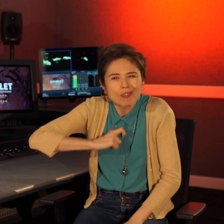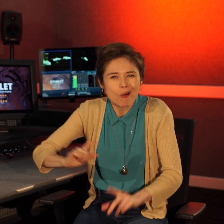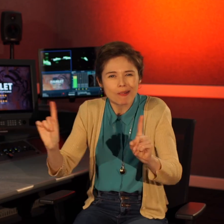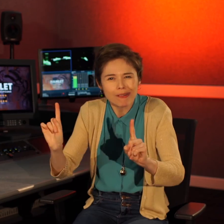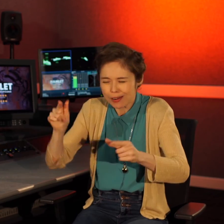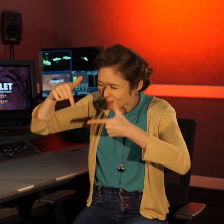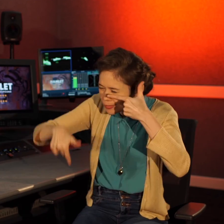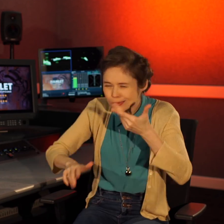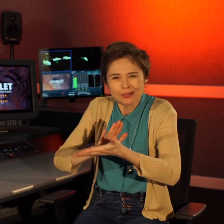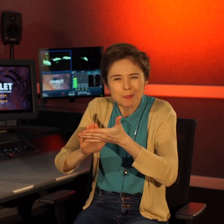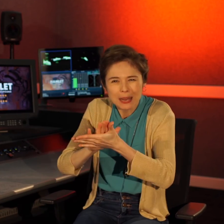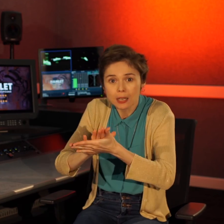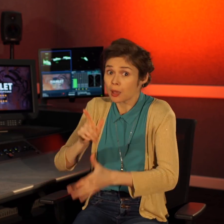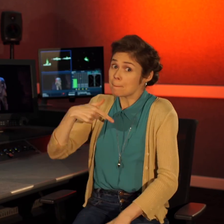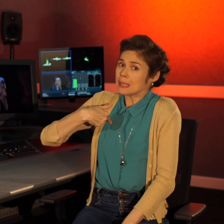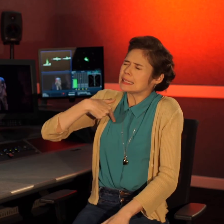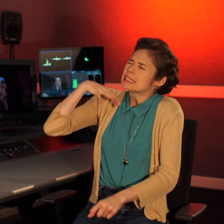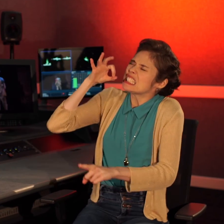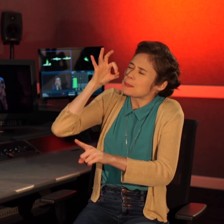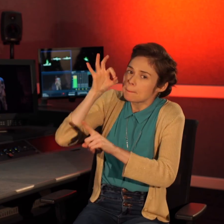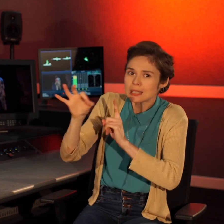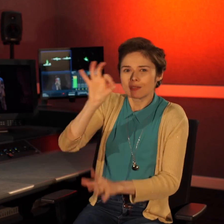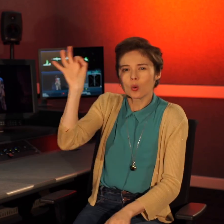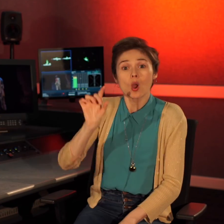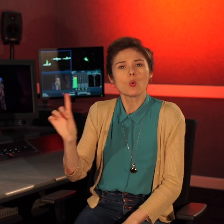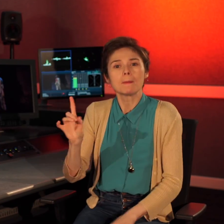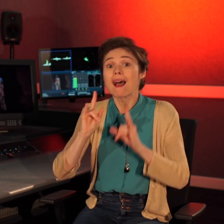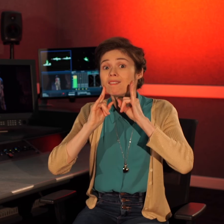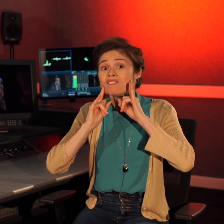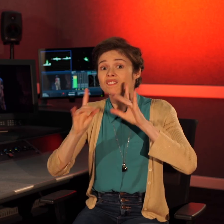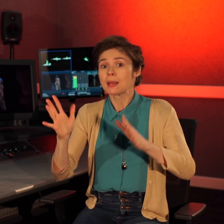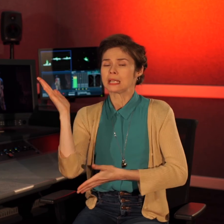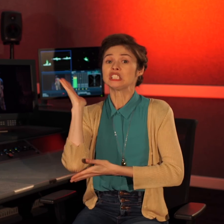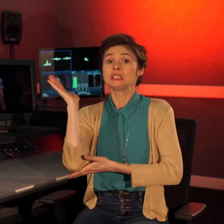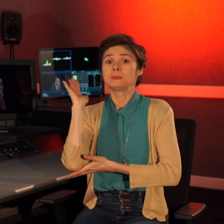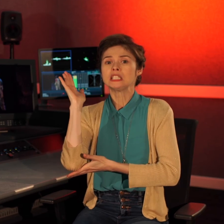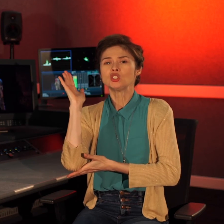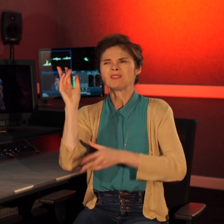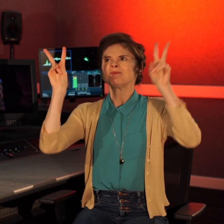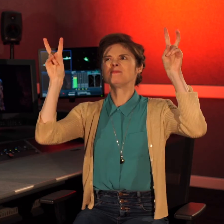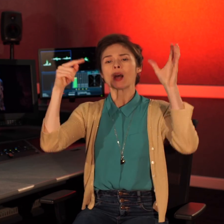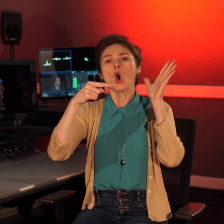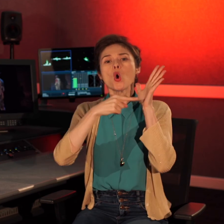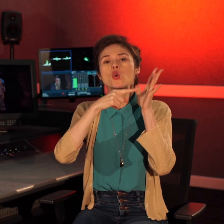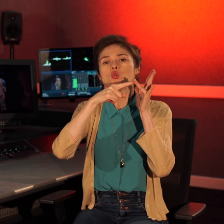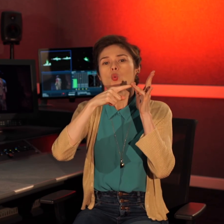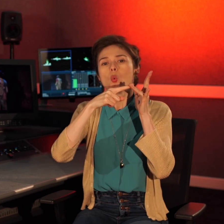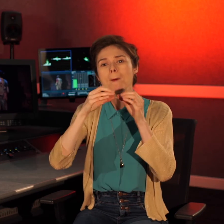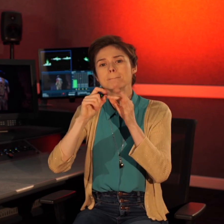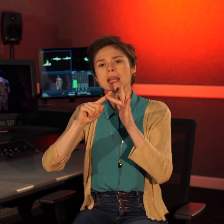Papa and I have discussed his portrayal of the role of Hamlet, and in particular about his feelings, about the